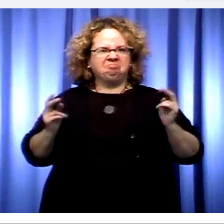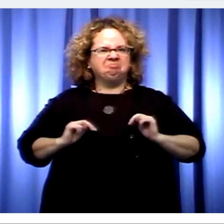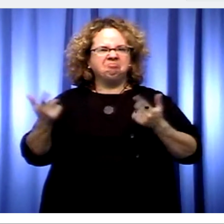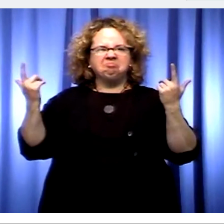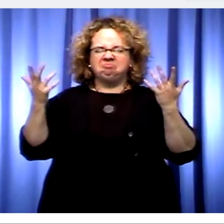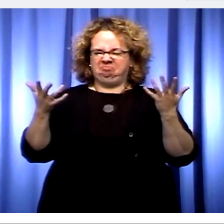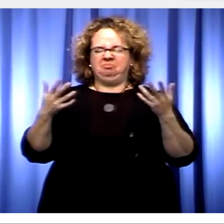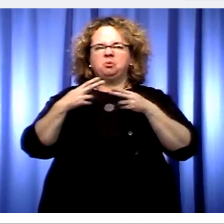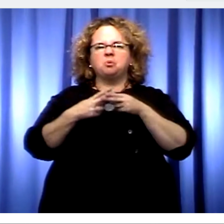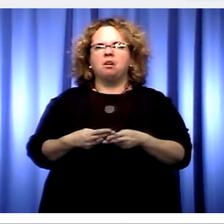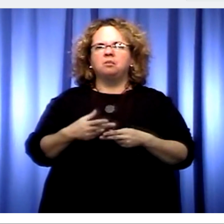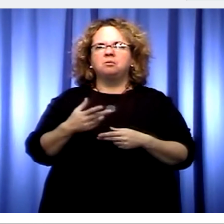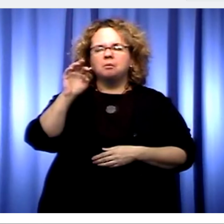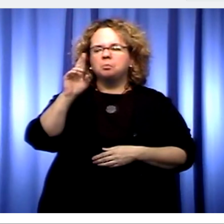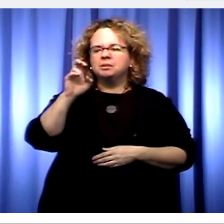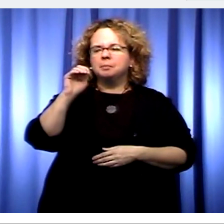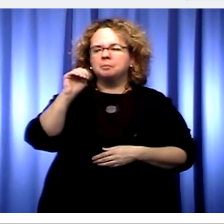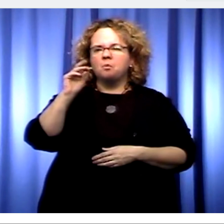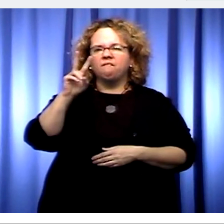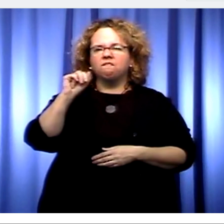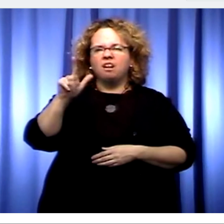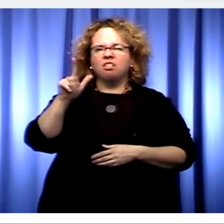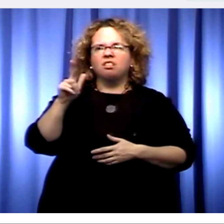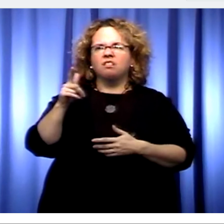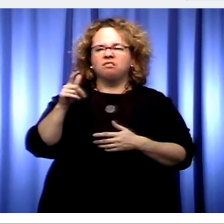And the last thing we'll talk is whether